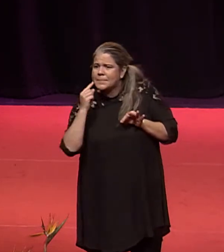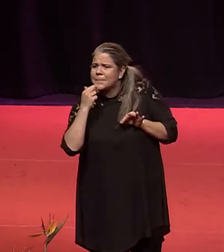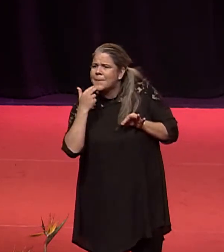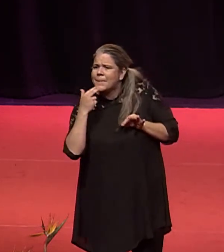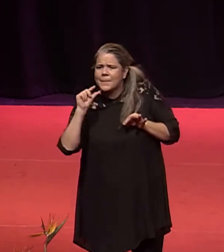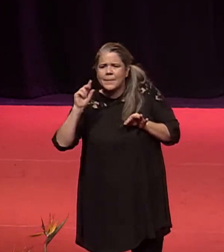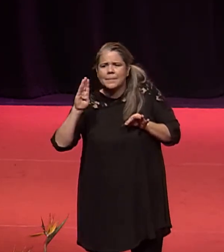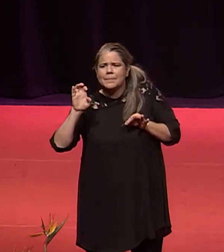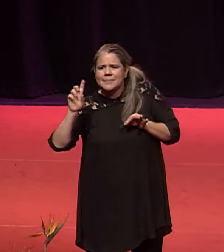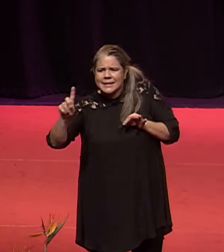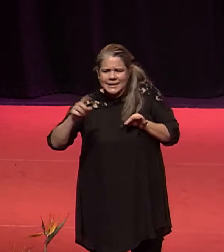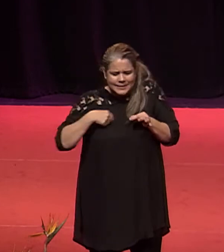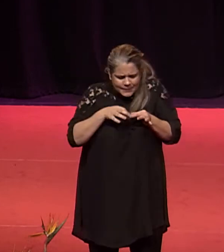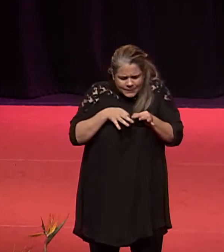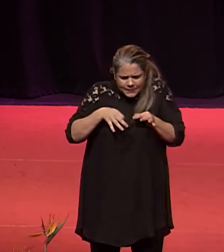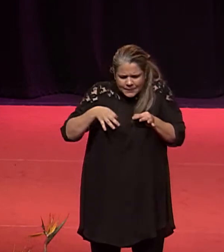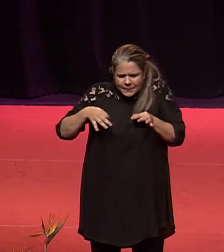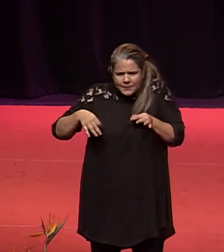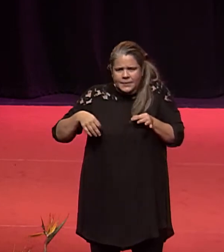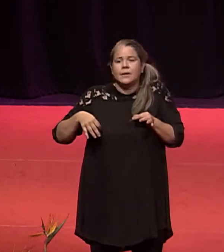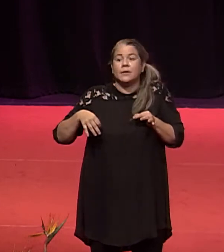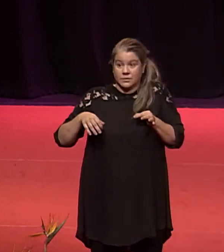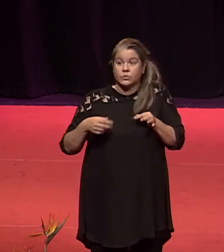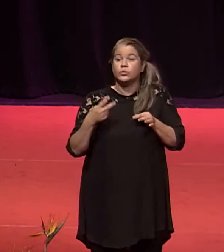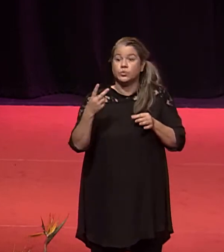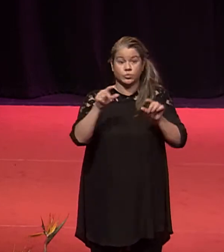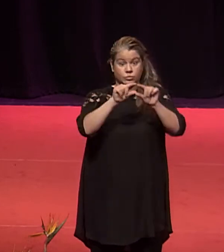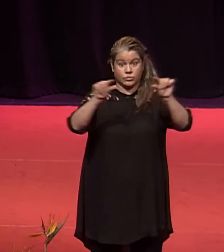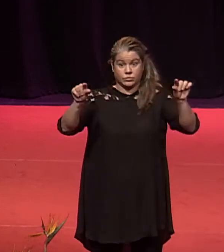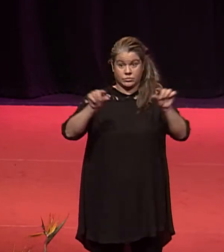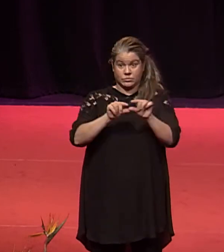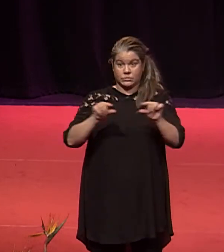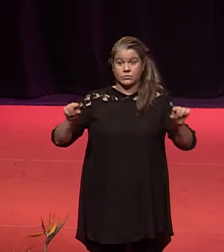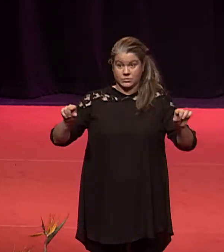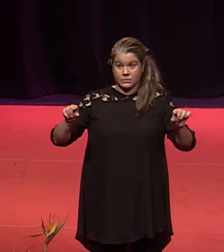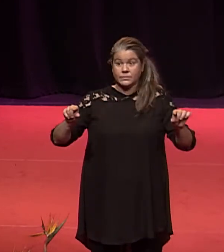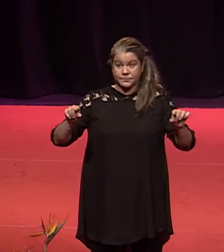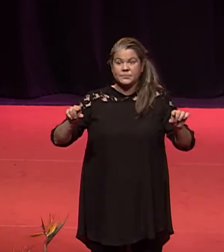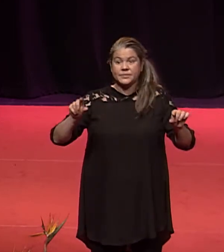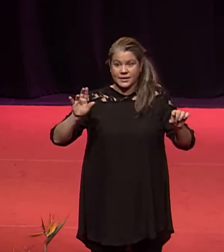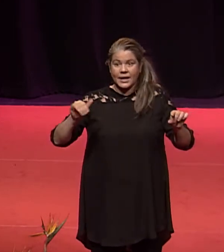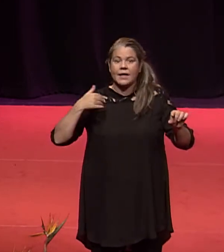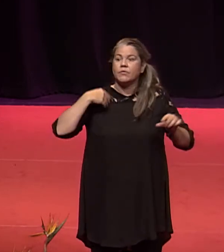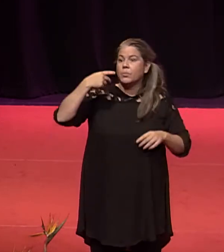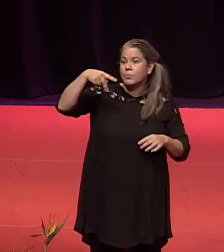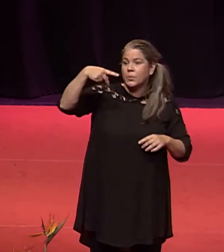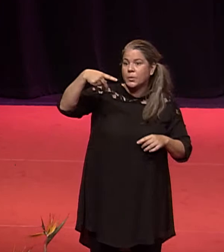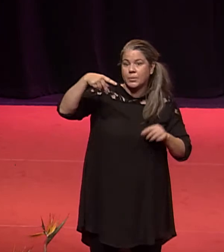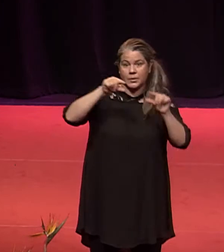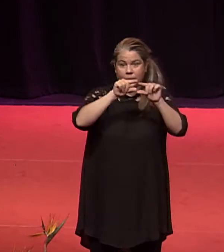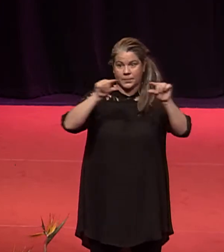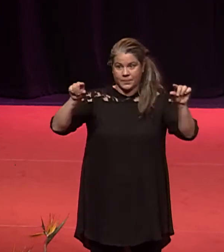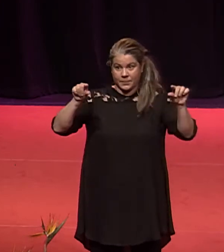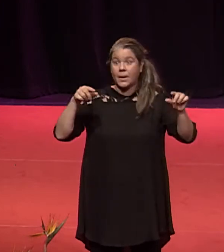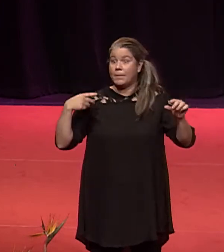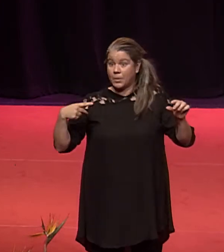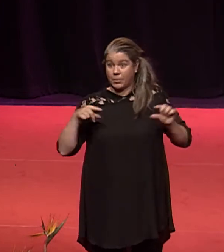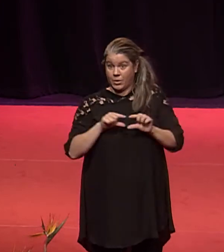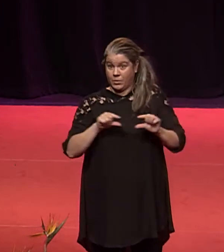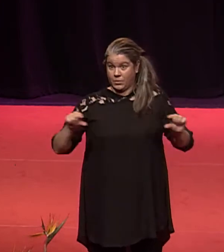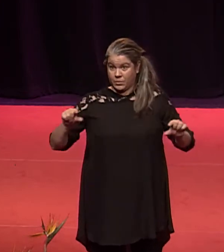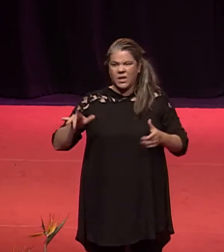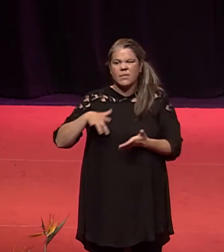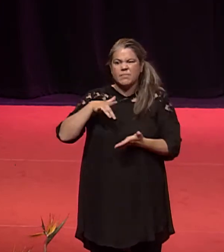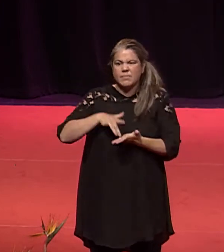detailed. And if we think about the two-row wampum belt, it contains rows of purple beads separated by white beads, but it's